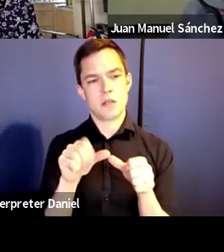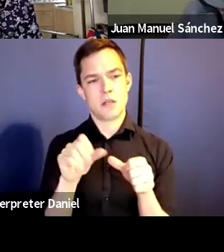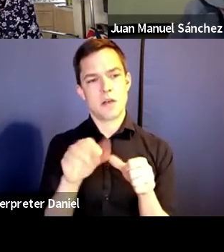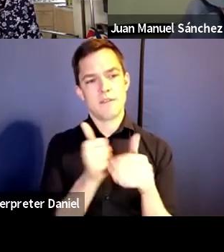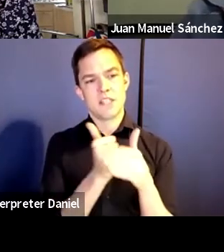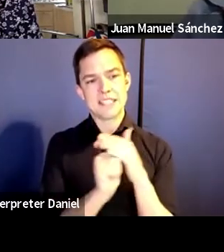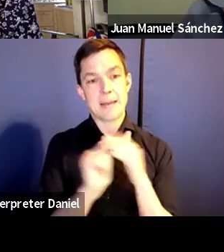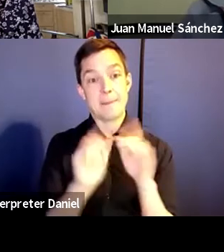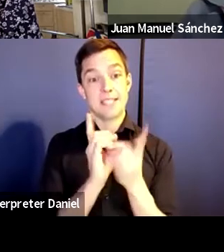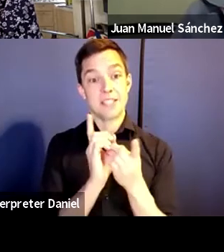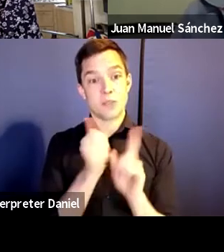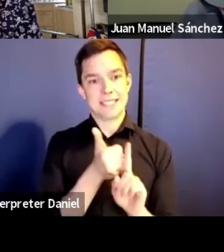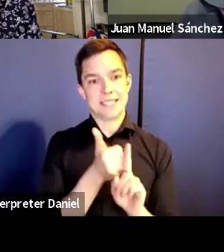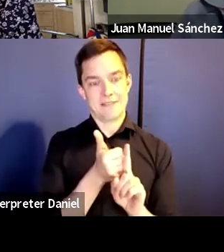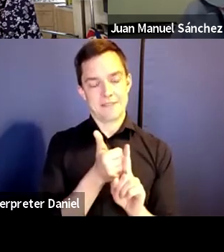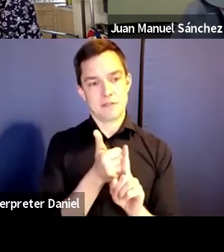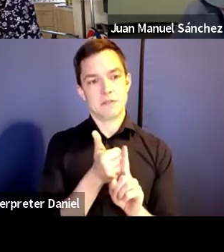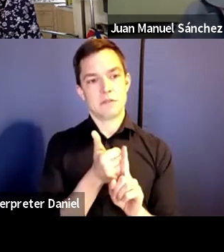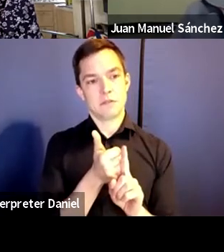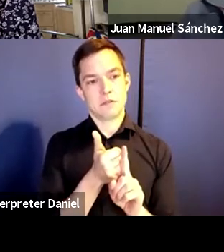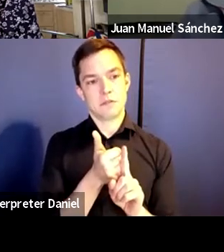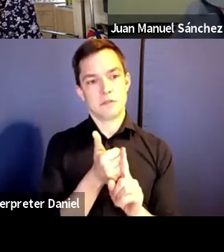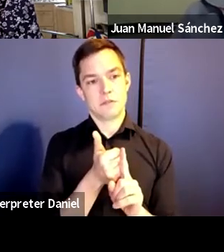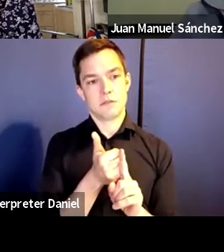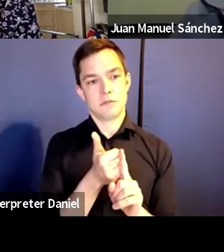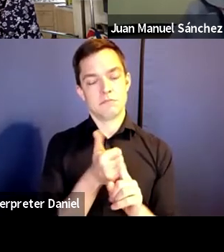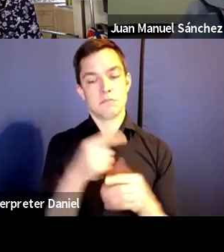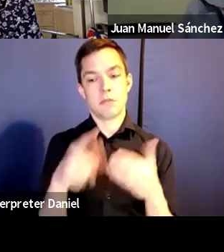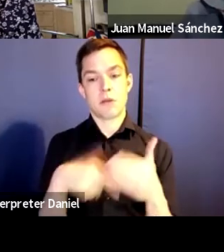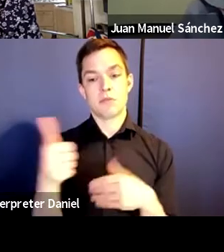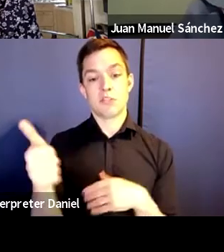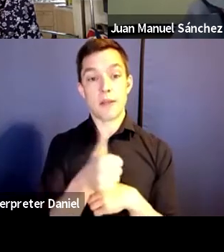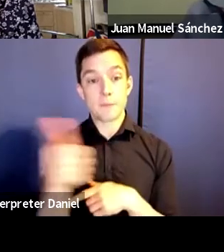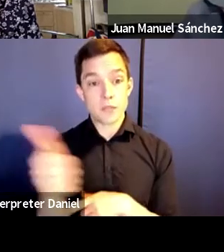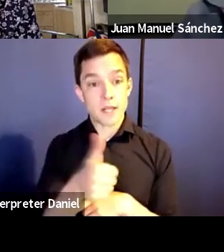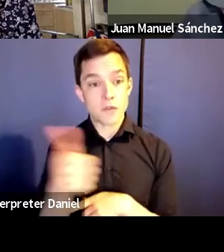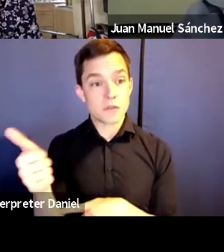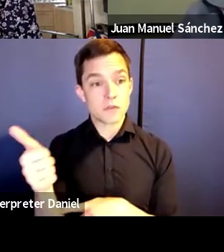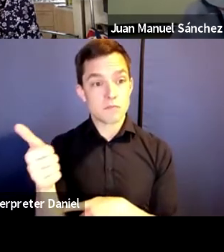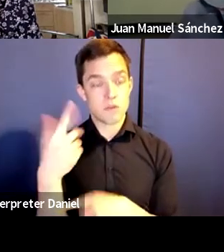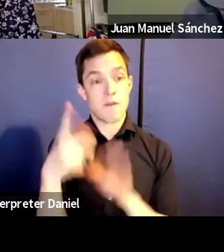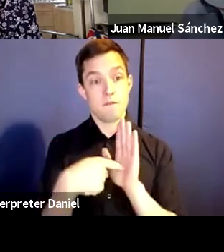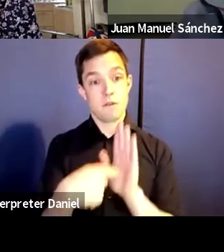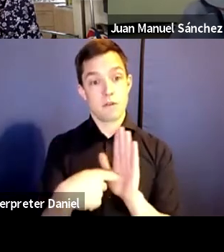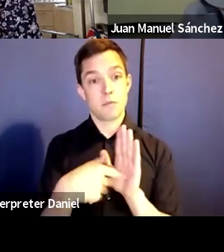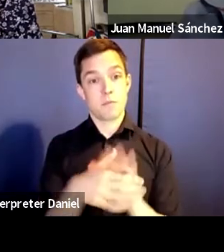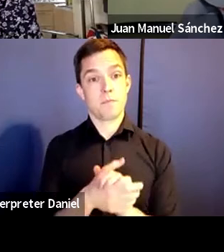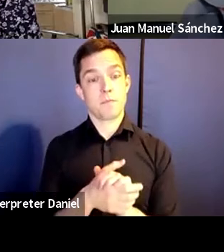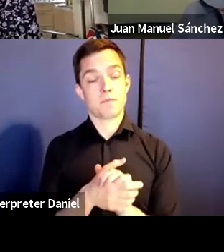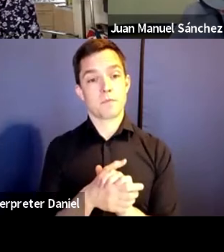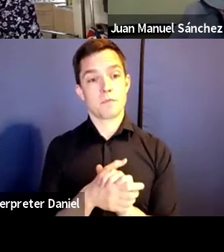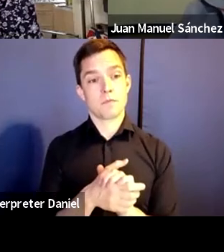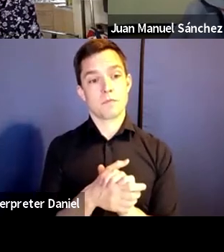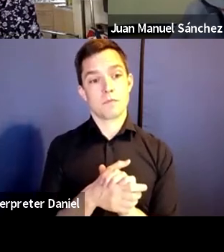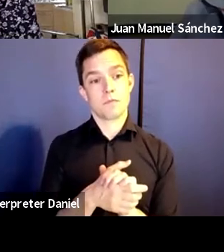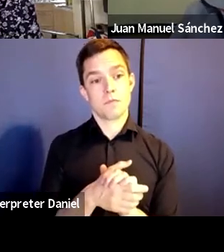itself. It is about the transportations. For instance, in East